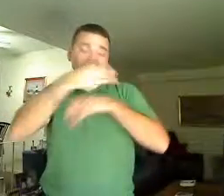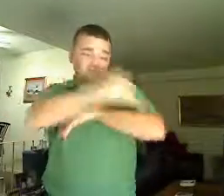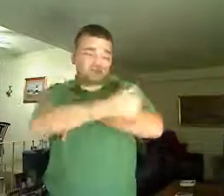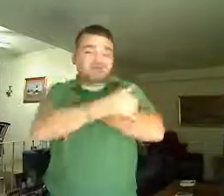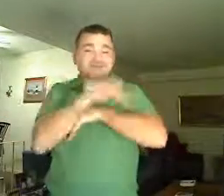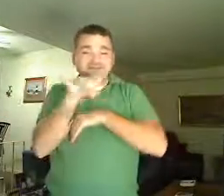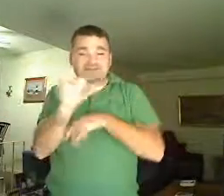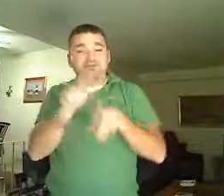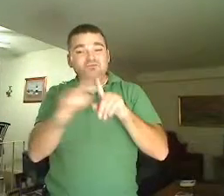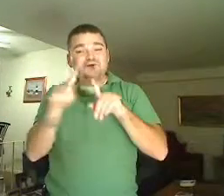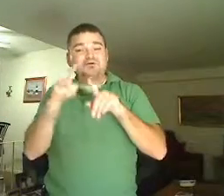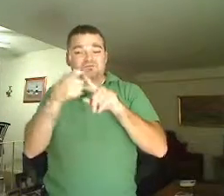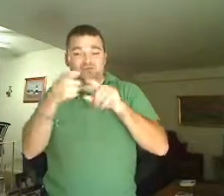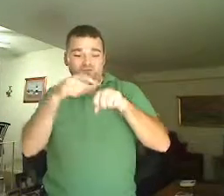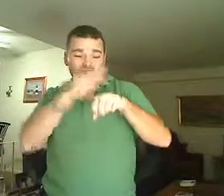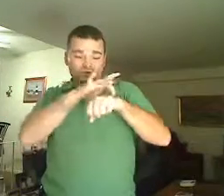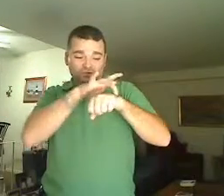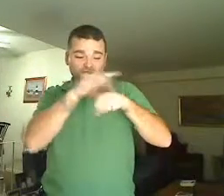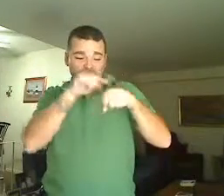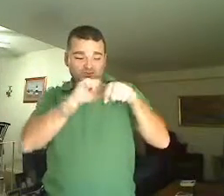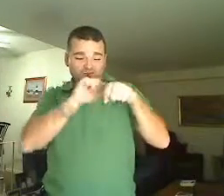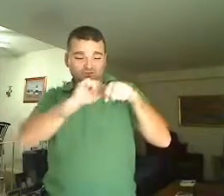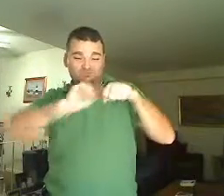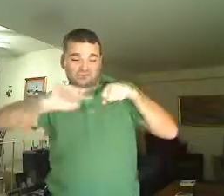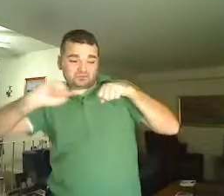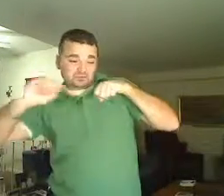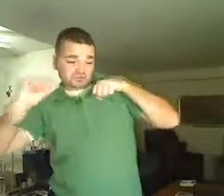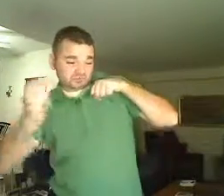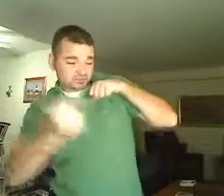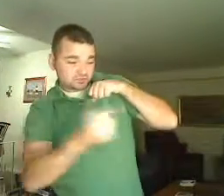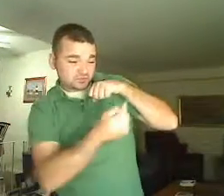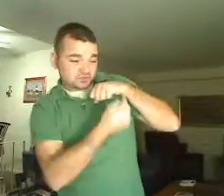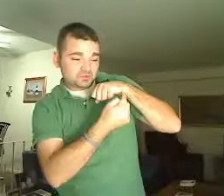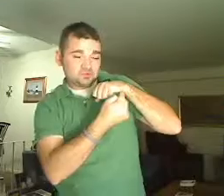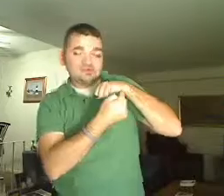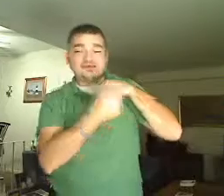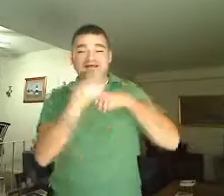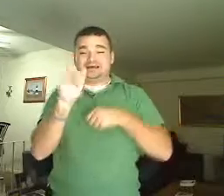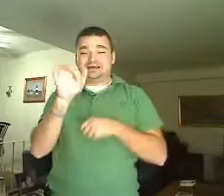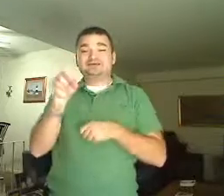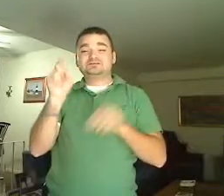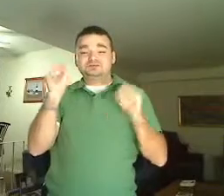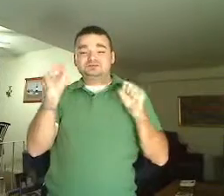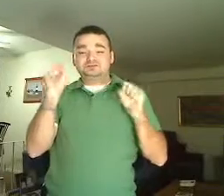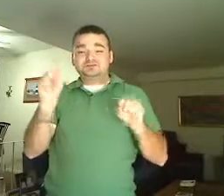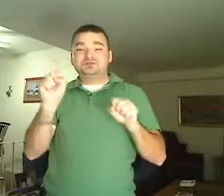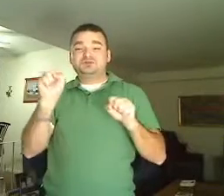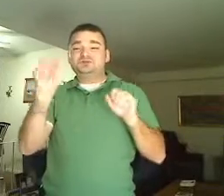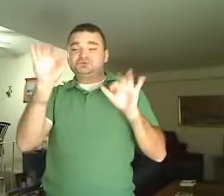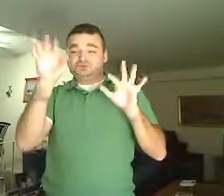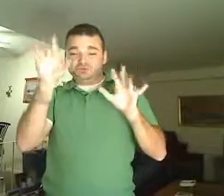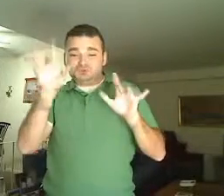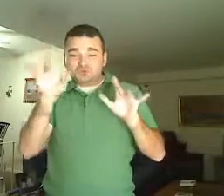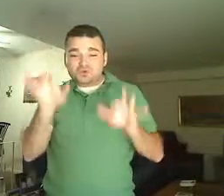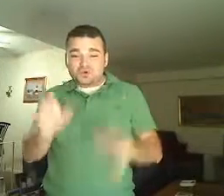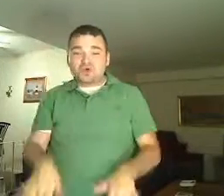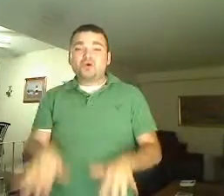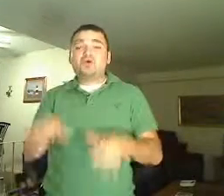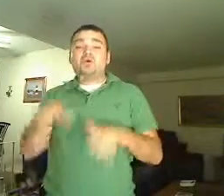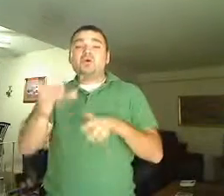from continent to continent. The acid can also take the form of snow, mists, and dry dust.